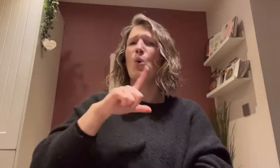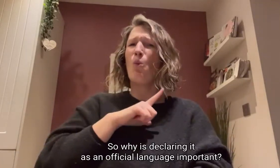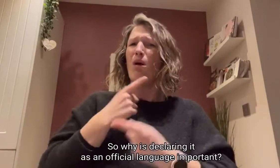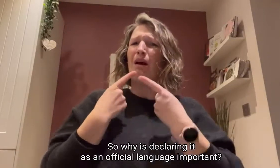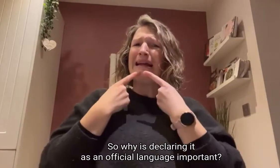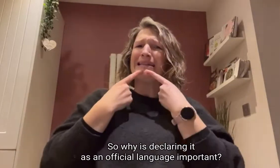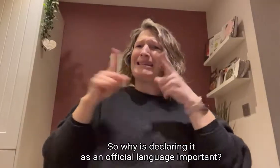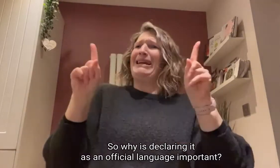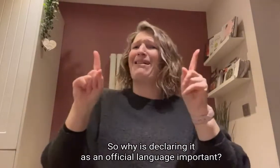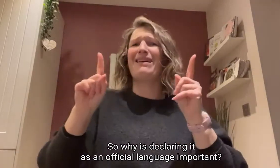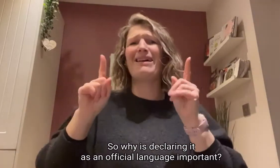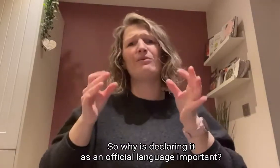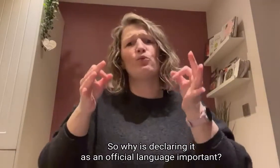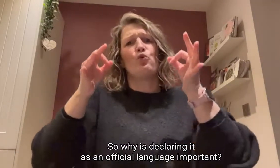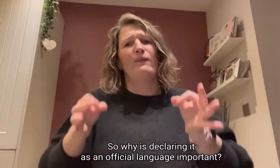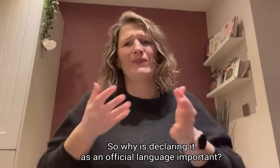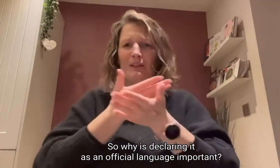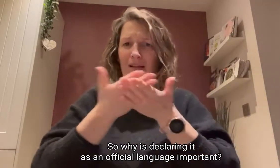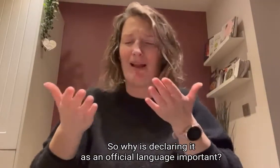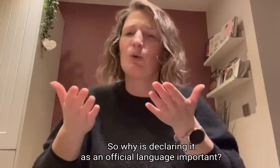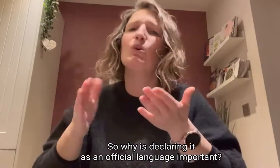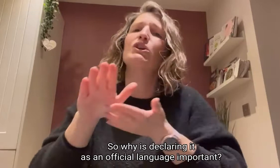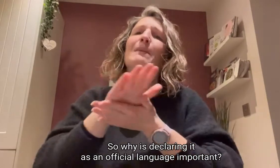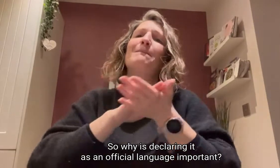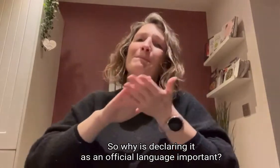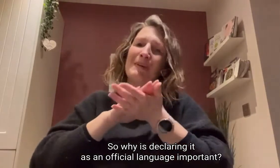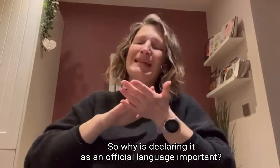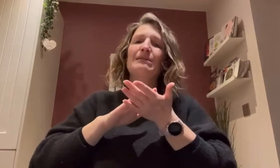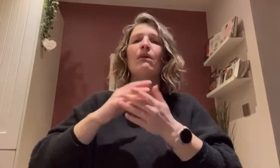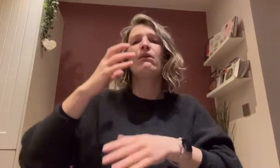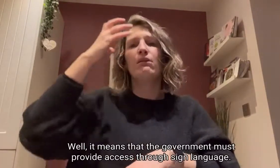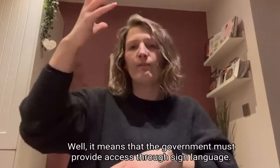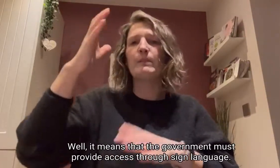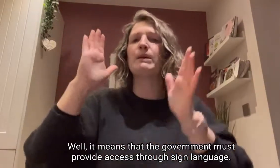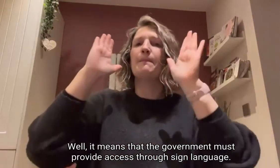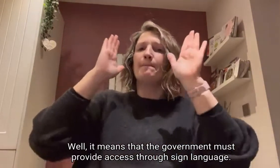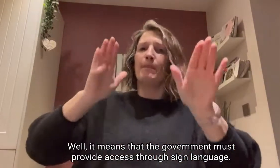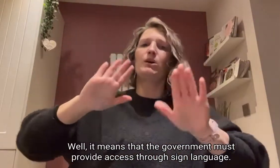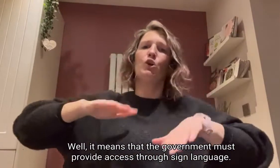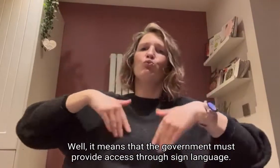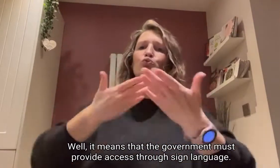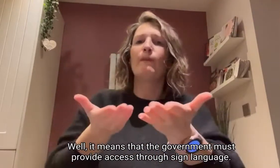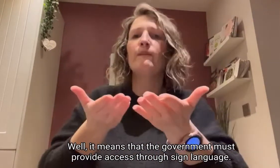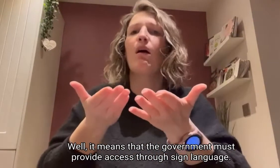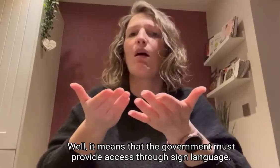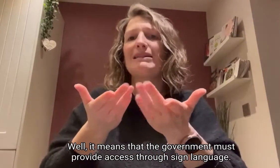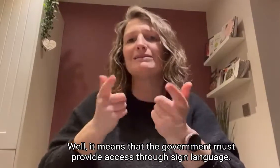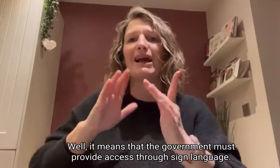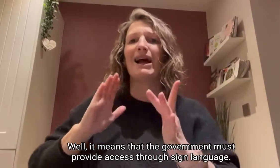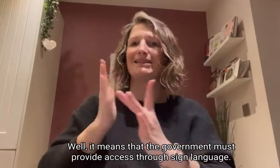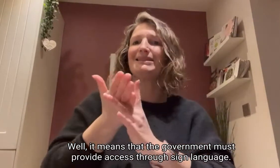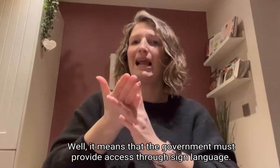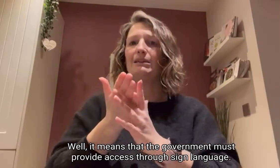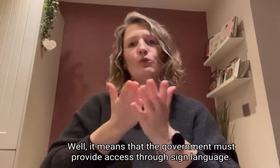So why is declaring it as an official language important? Well, it means that the government must provide access through sign